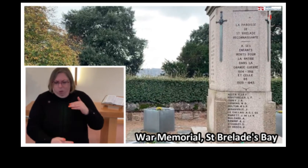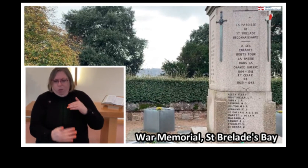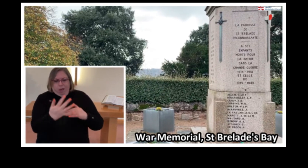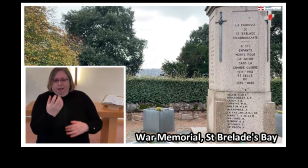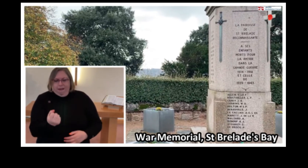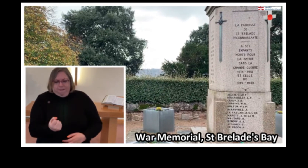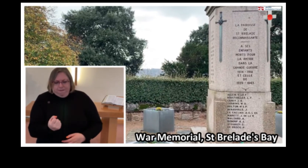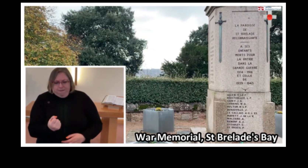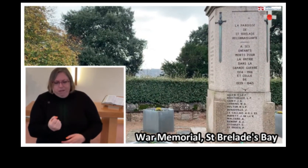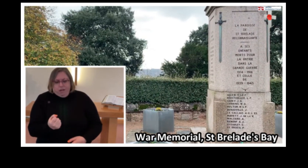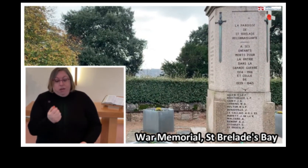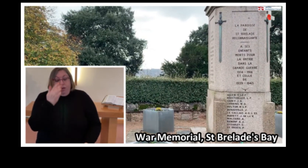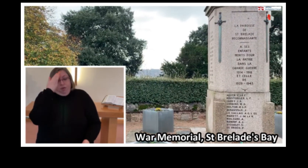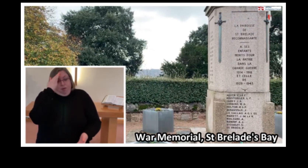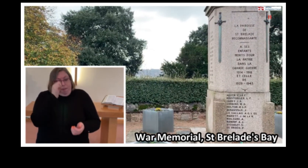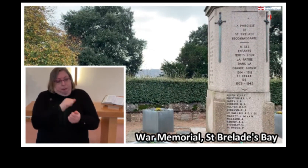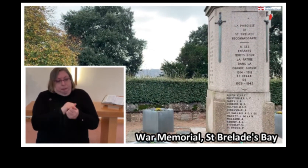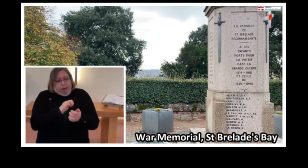shared.